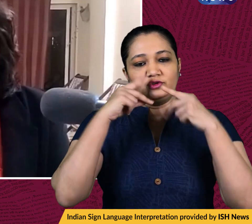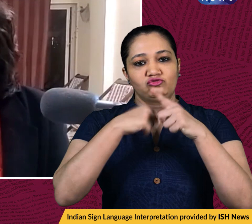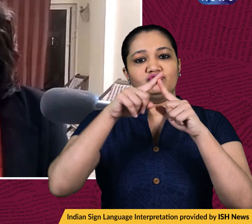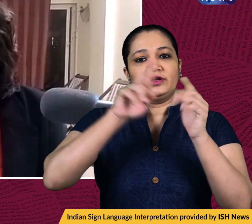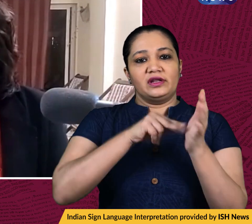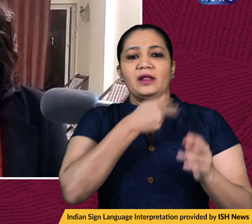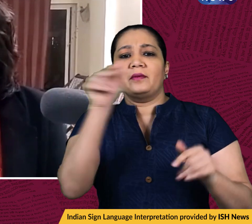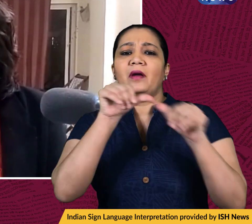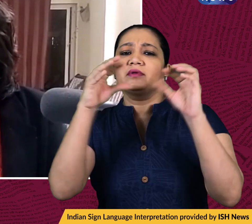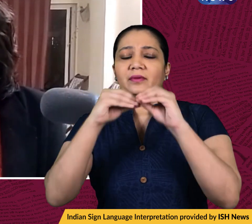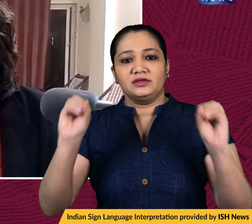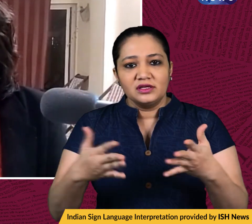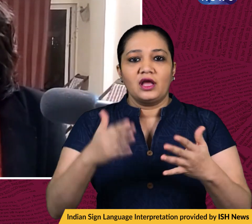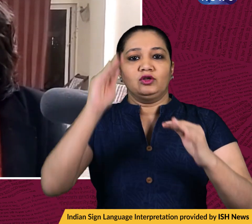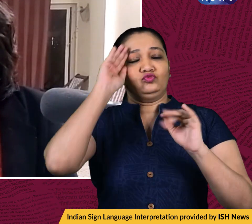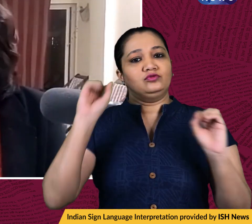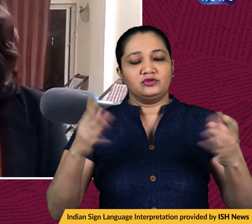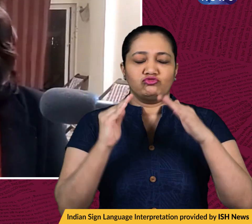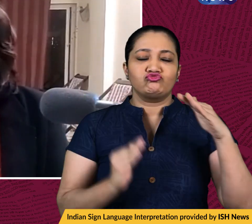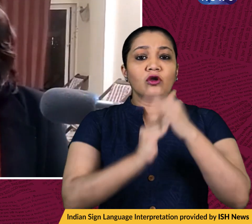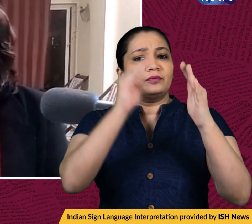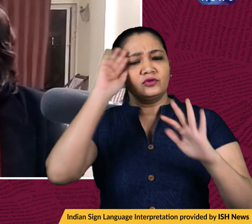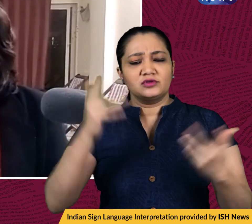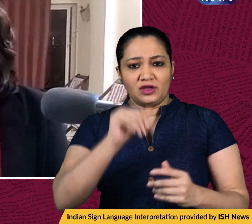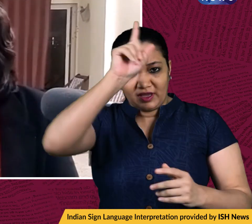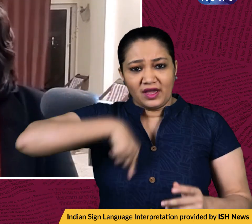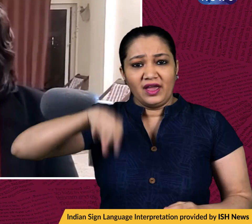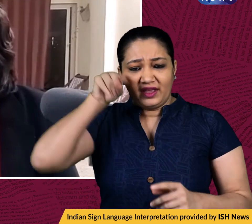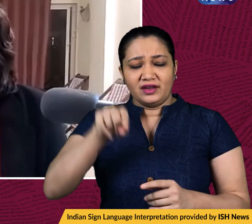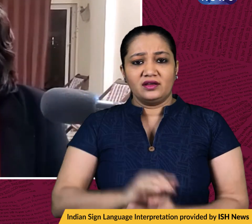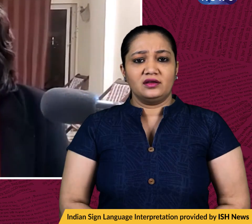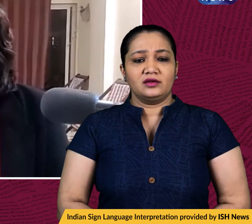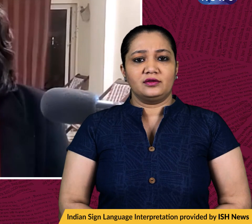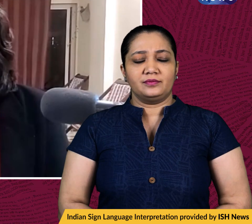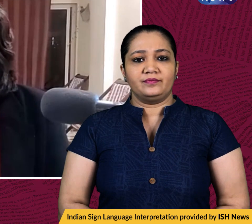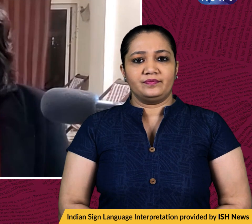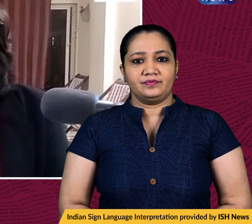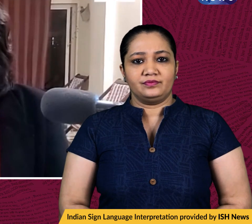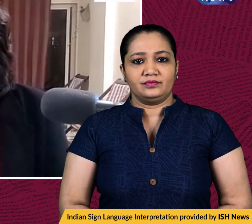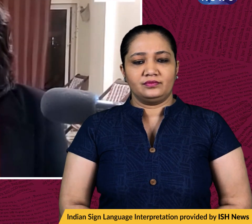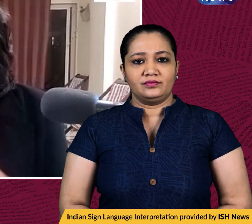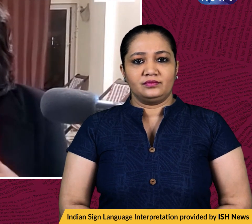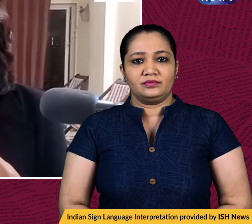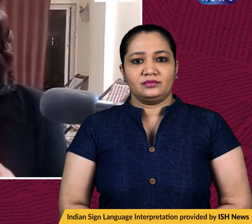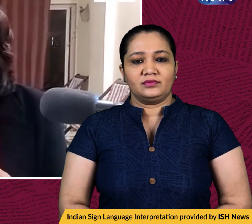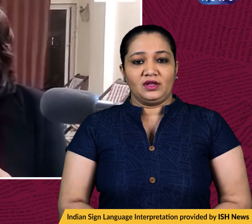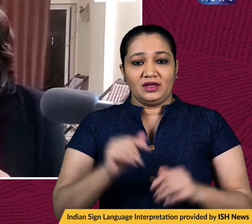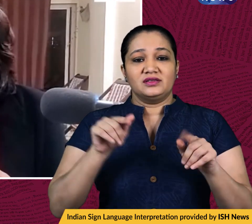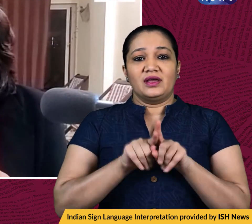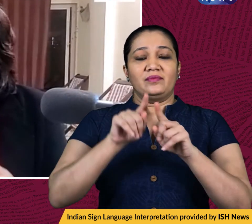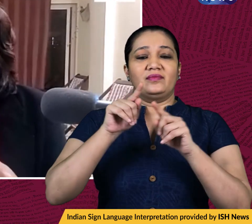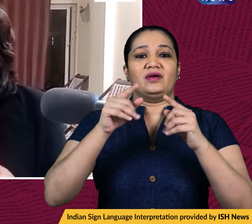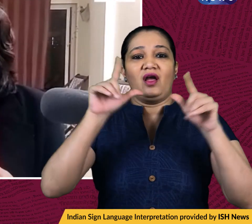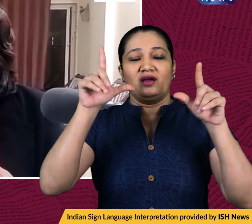You're watching Just the News. I'm Amata Balachandra. Let's get straight to our top story. India has today said that it would not attend